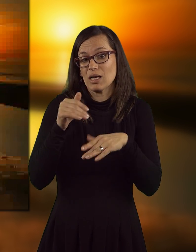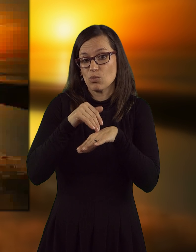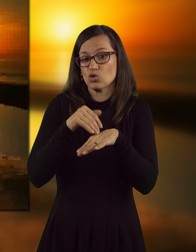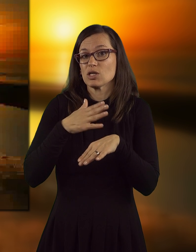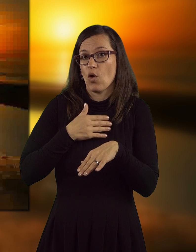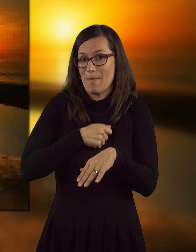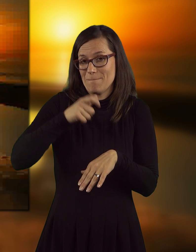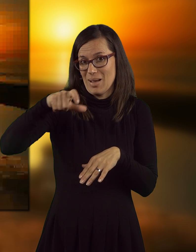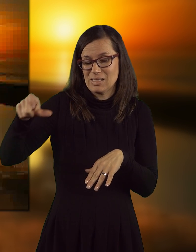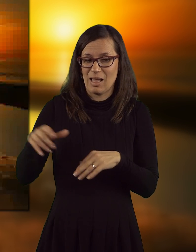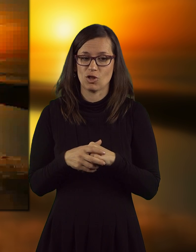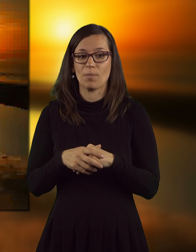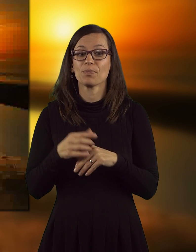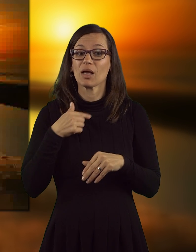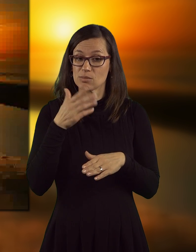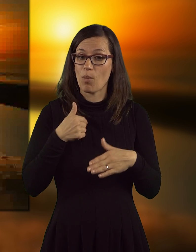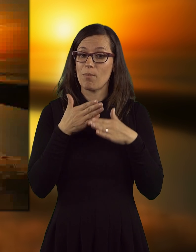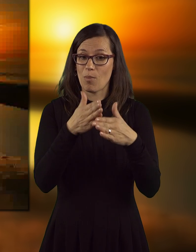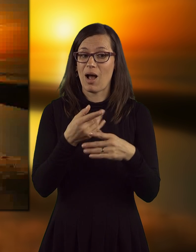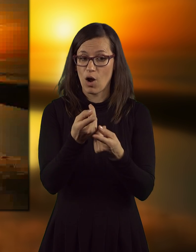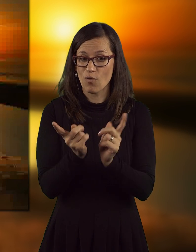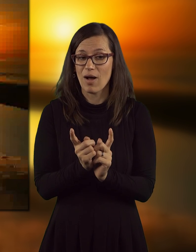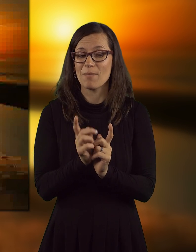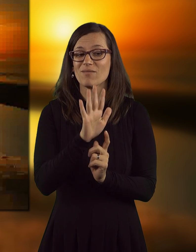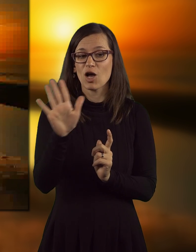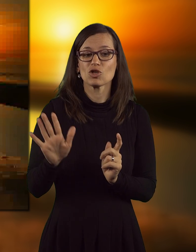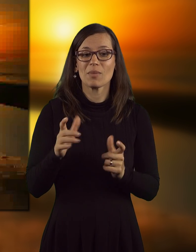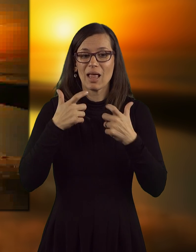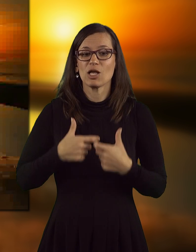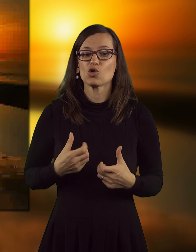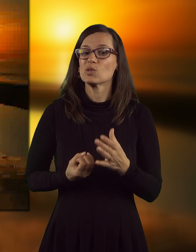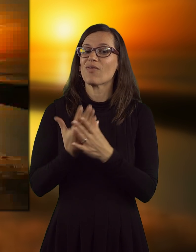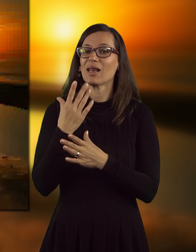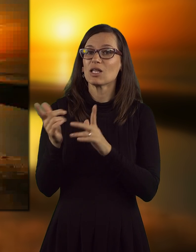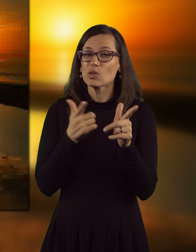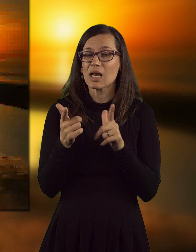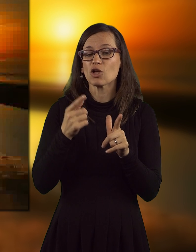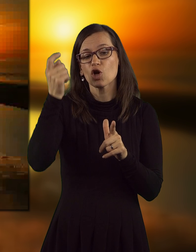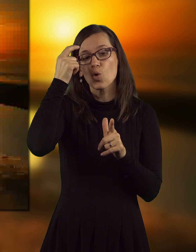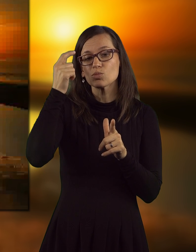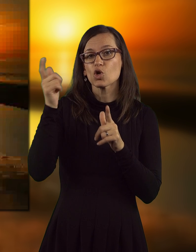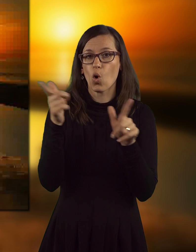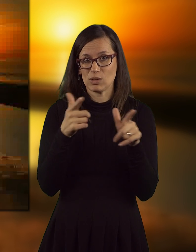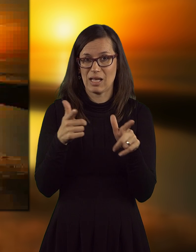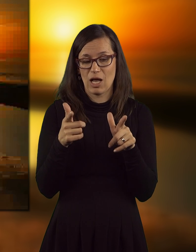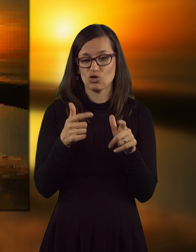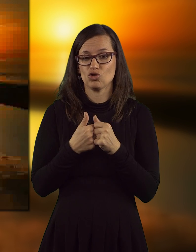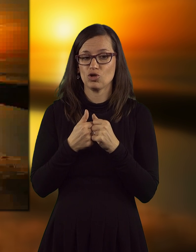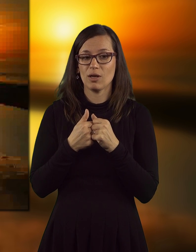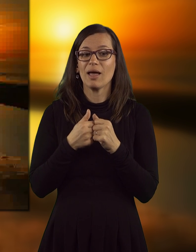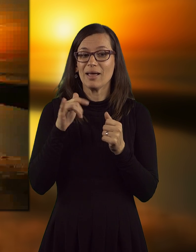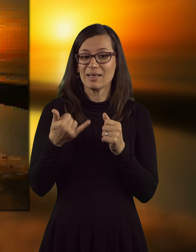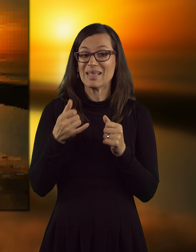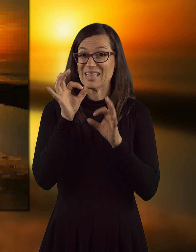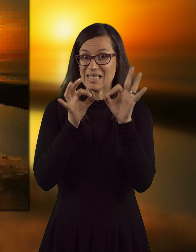your patients. Yeah. I'm going to help you provide an atmosphere in your physical body, a mental